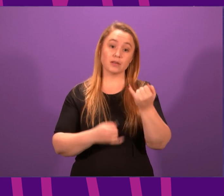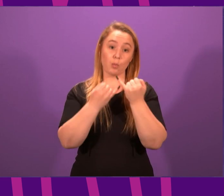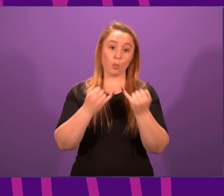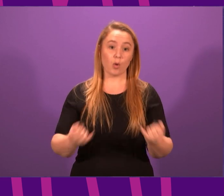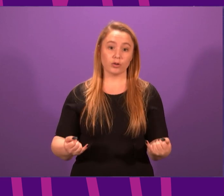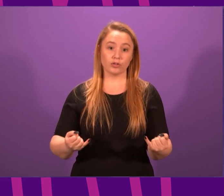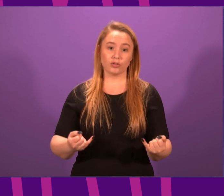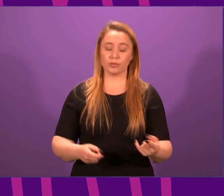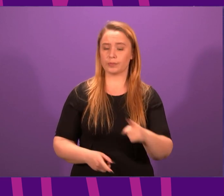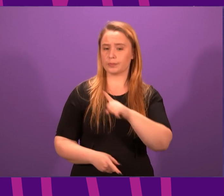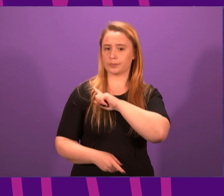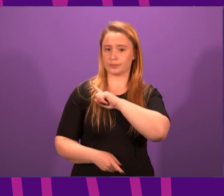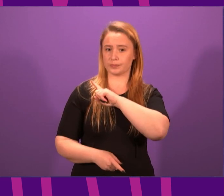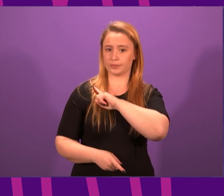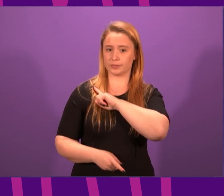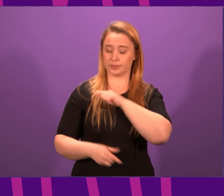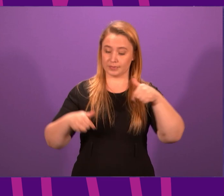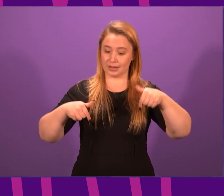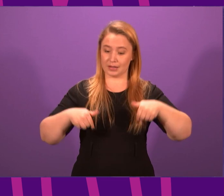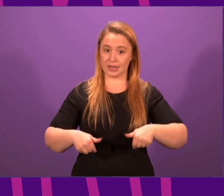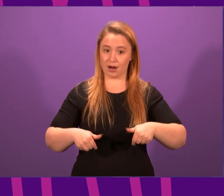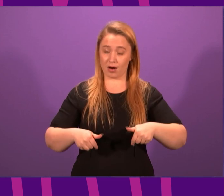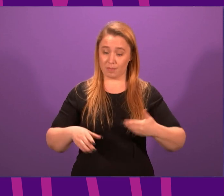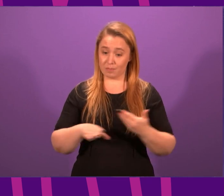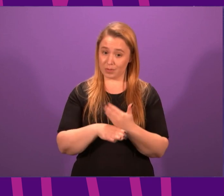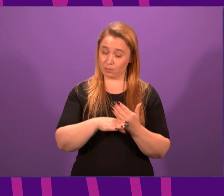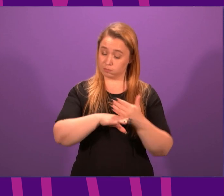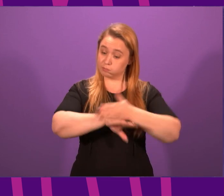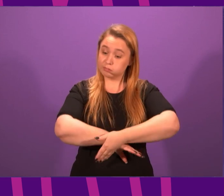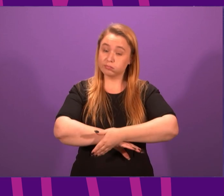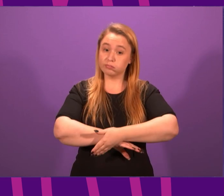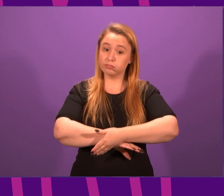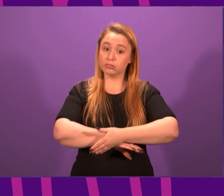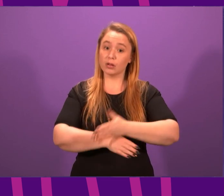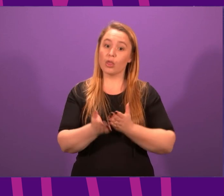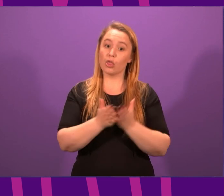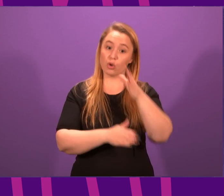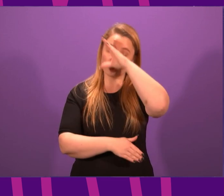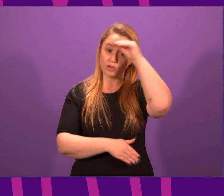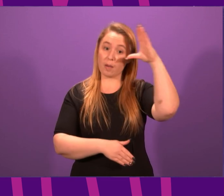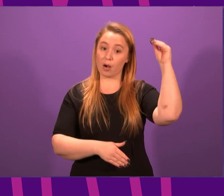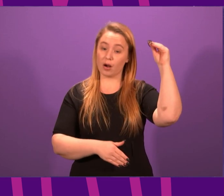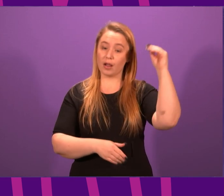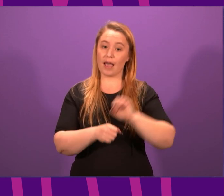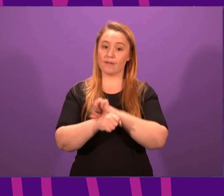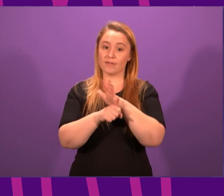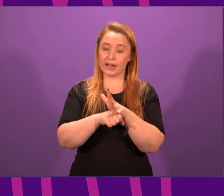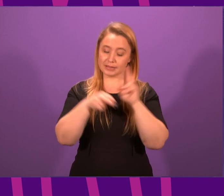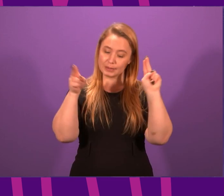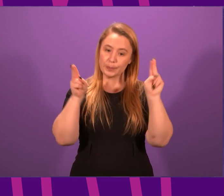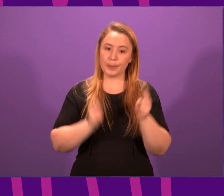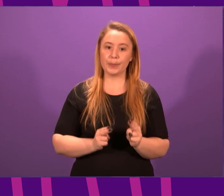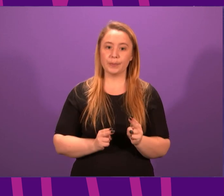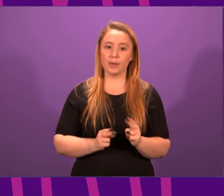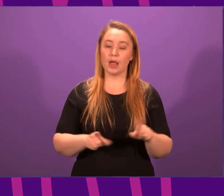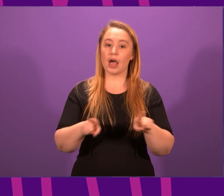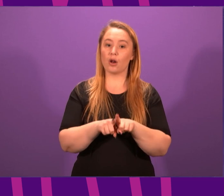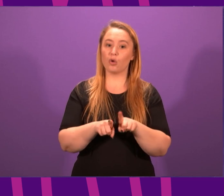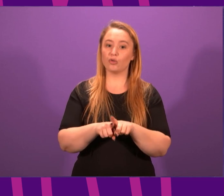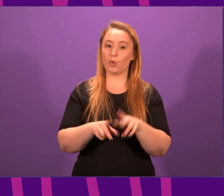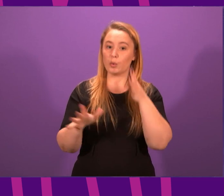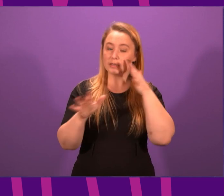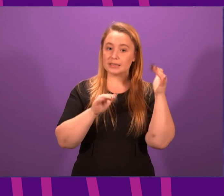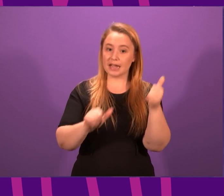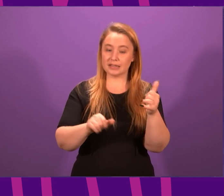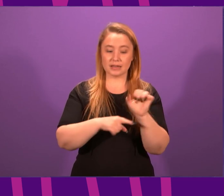because collectively, we did suppress the virus to a very low level over the summer, and because of the effectiveness of Test and